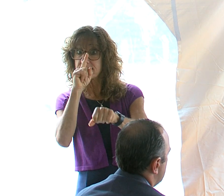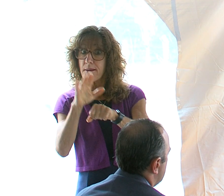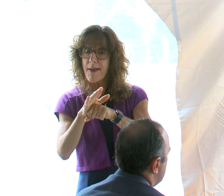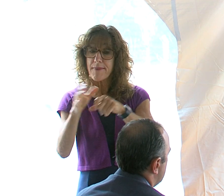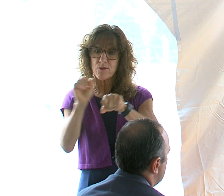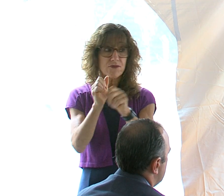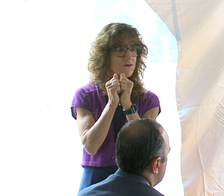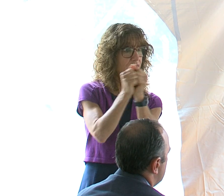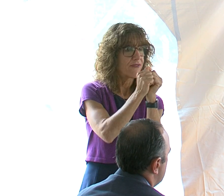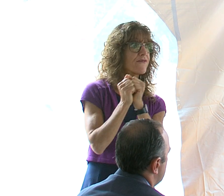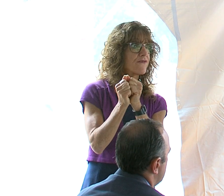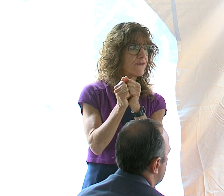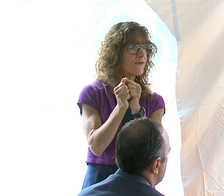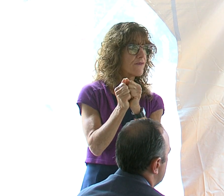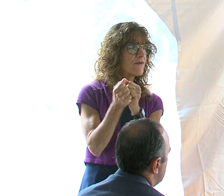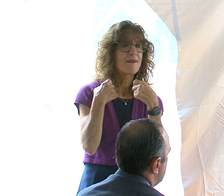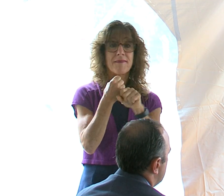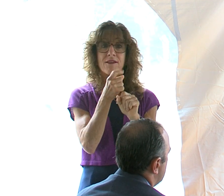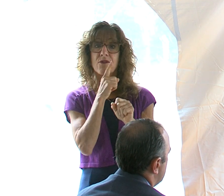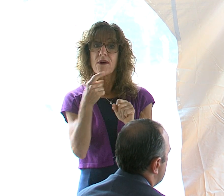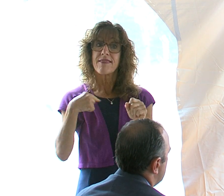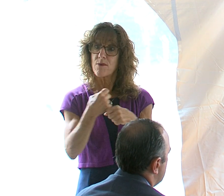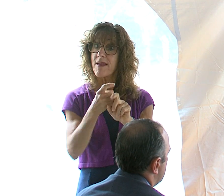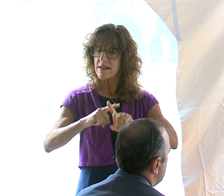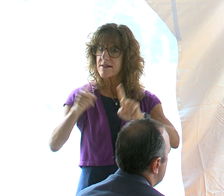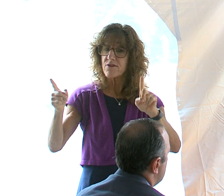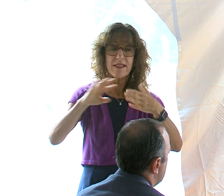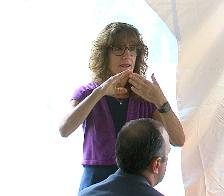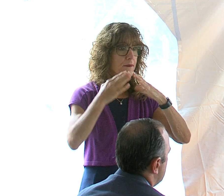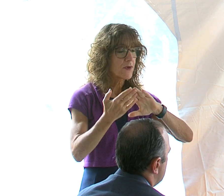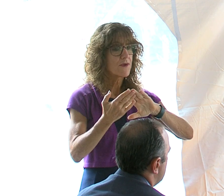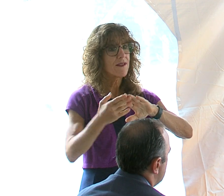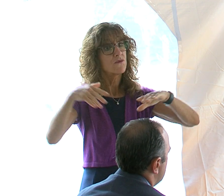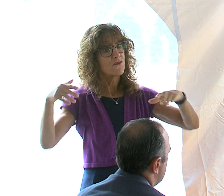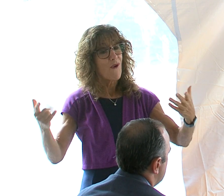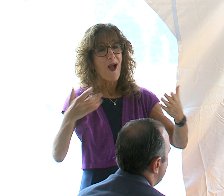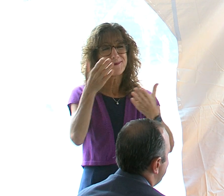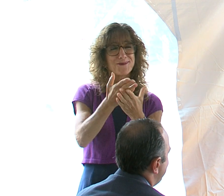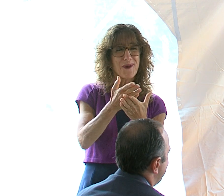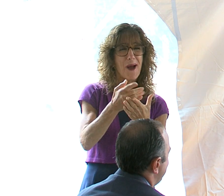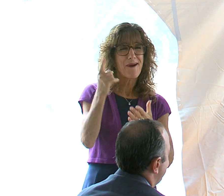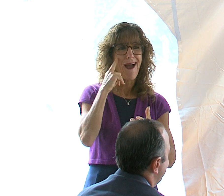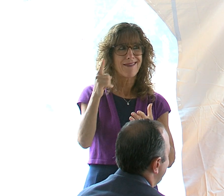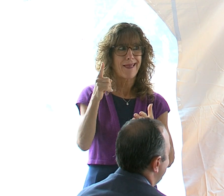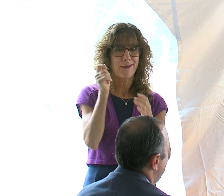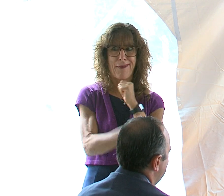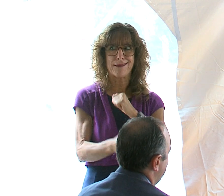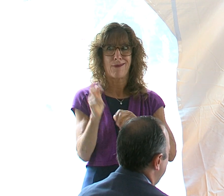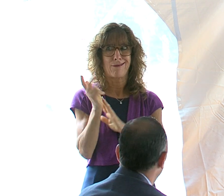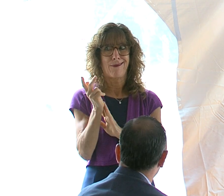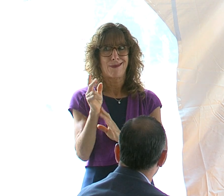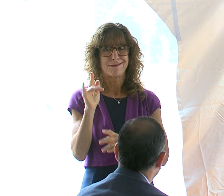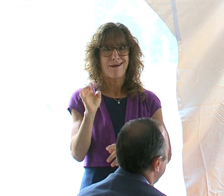collectively, so we can make sure that we make a difference in these communities. And so I'll stop there. I think that's over my 3 minutes, Kyle.